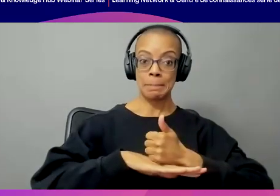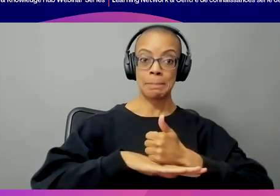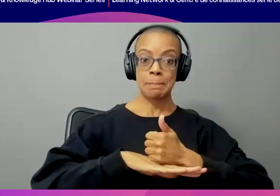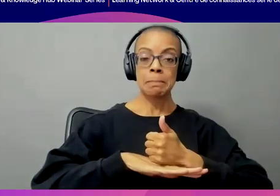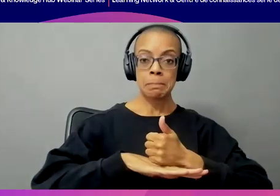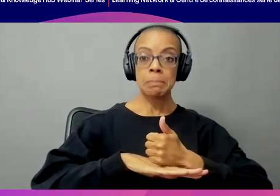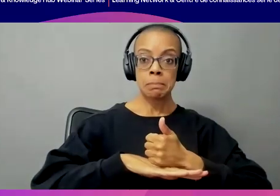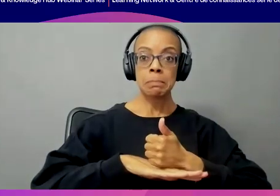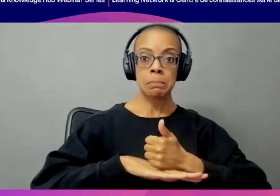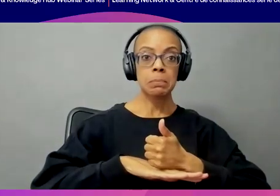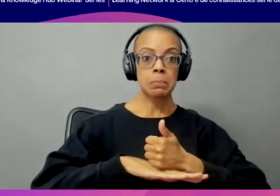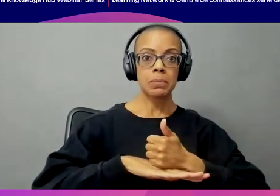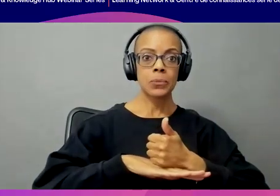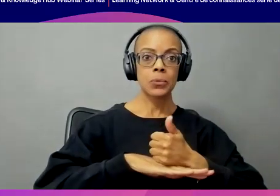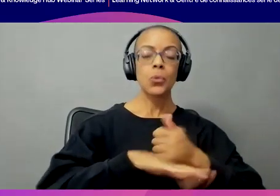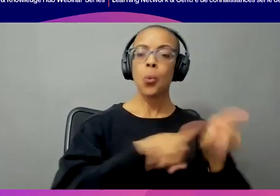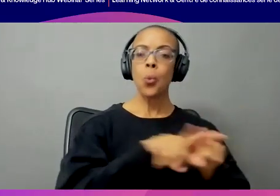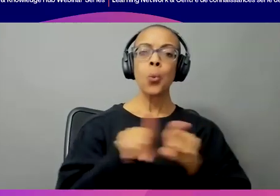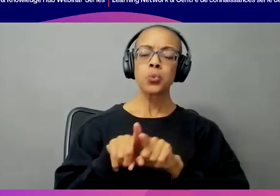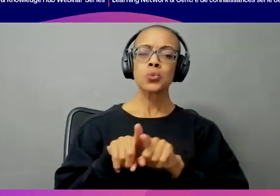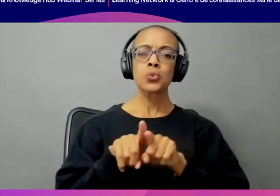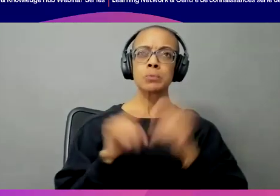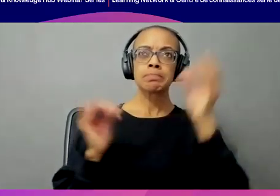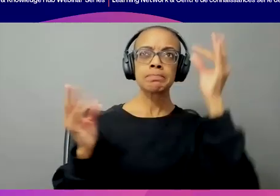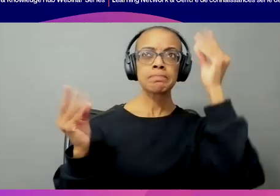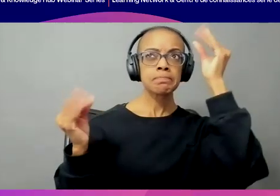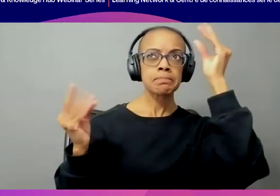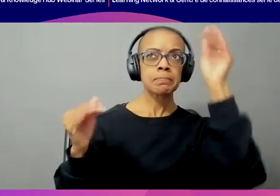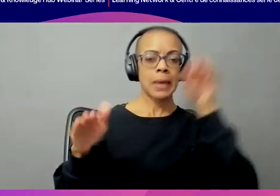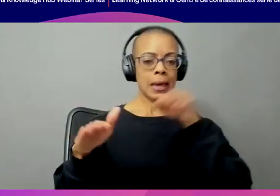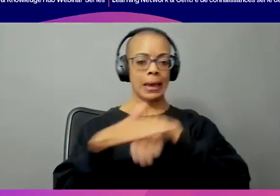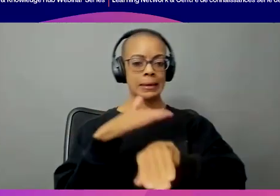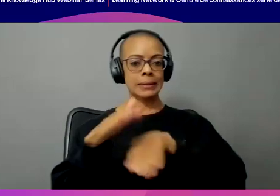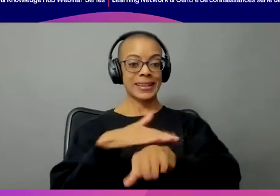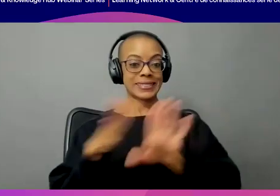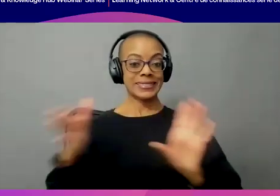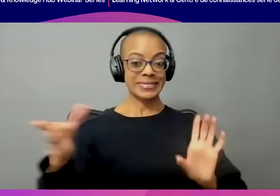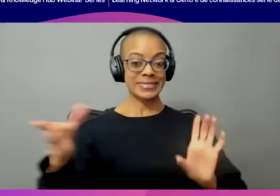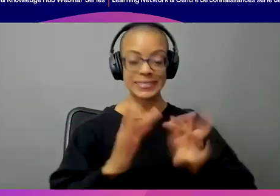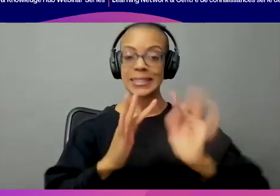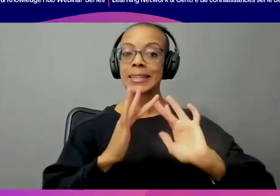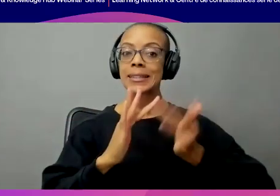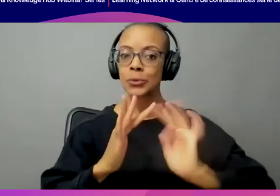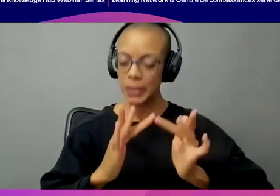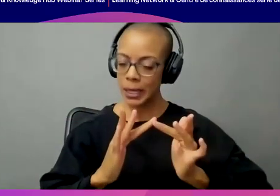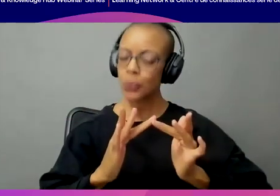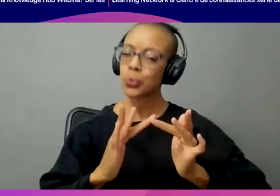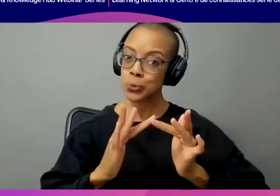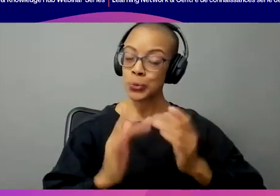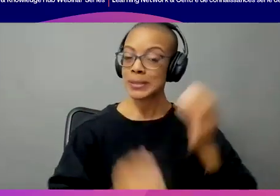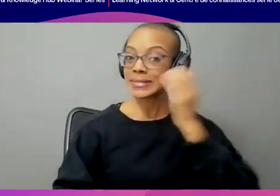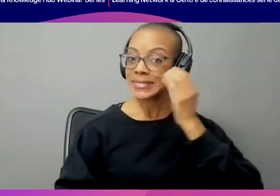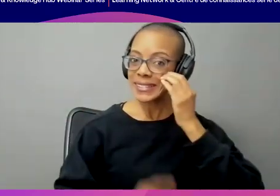not also trying to think about how access to the internet and service and cell